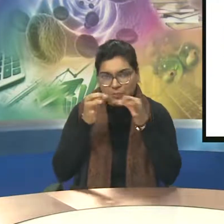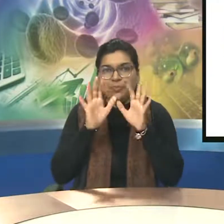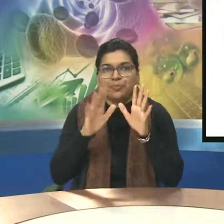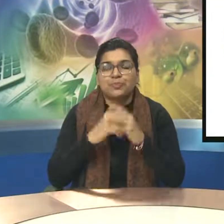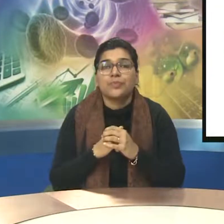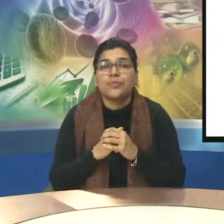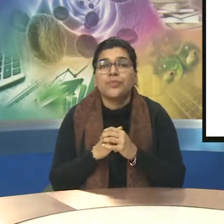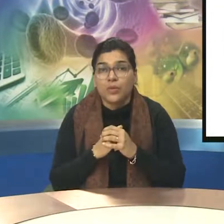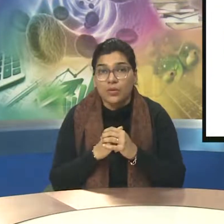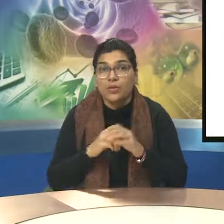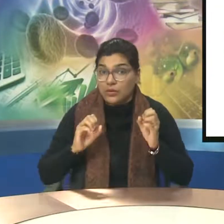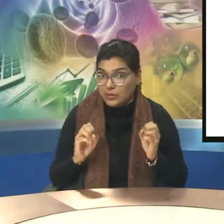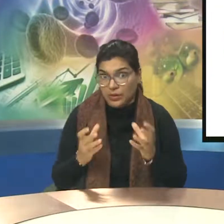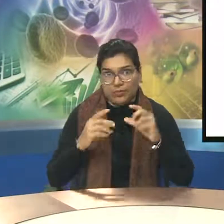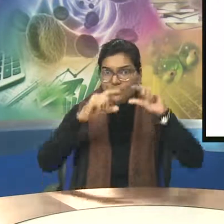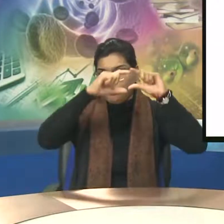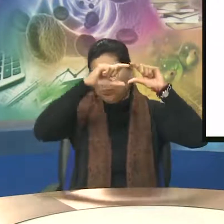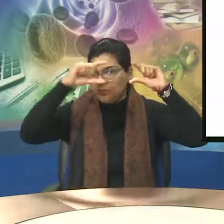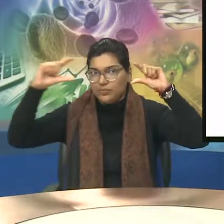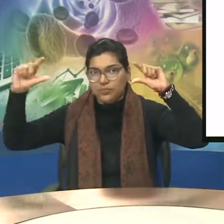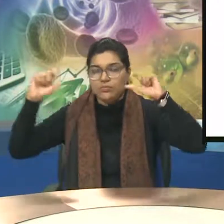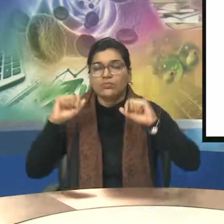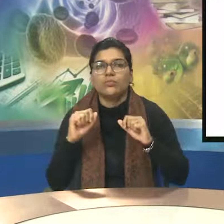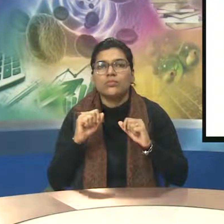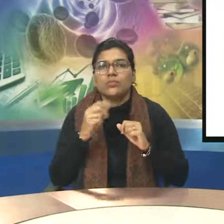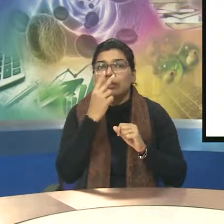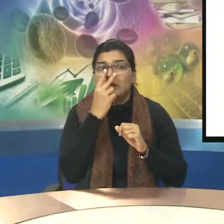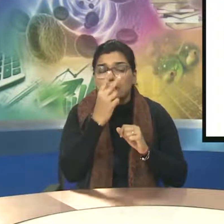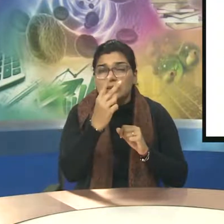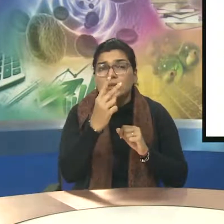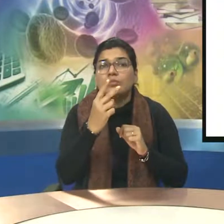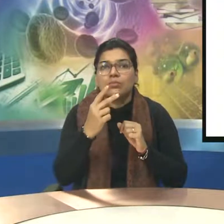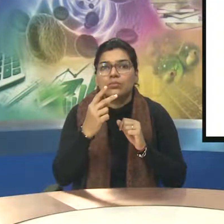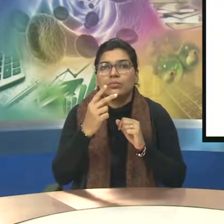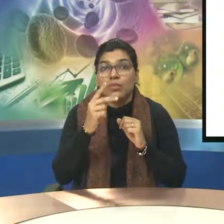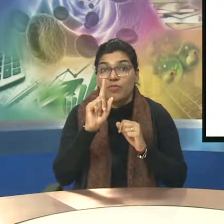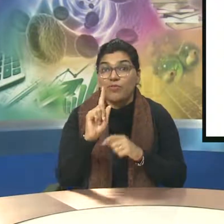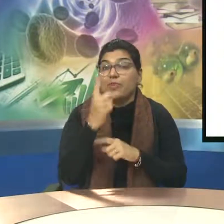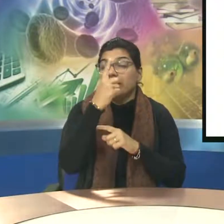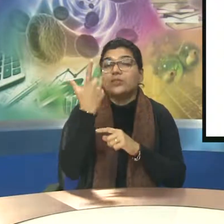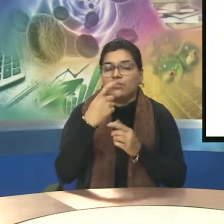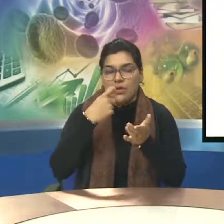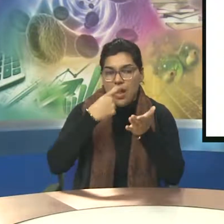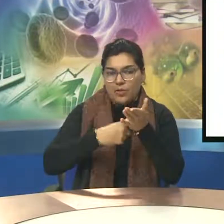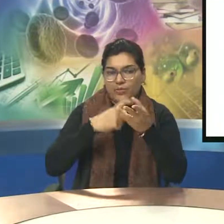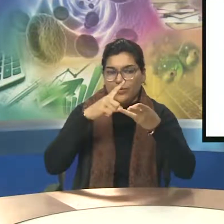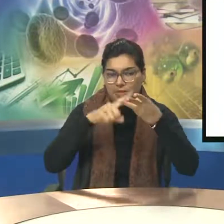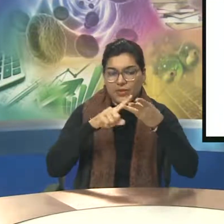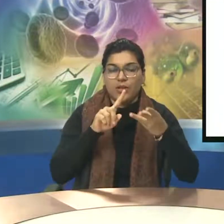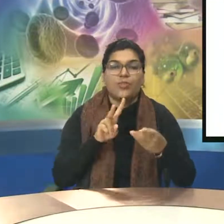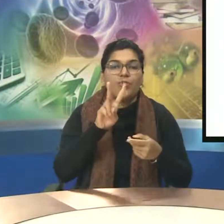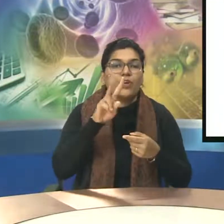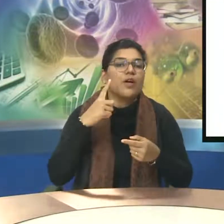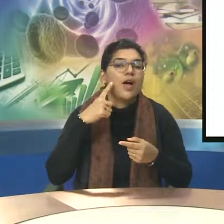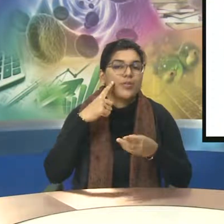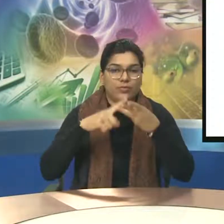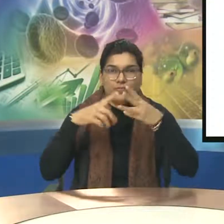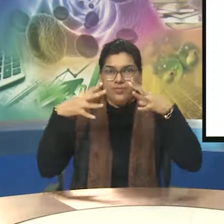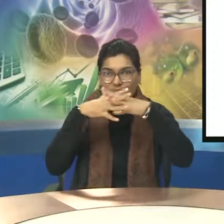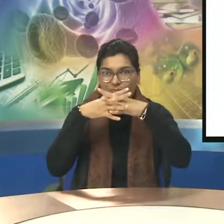How you can check the grammatical mistake in your stanza or in a particular paragraph.